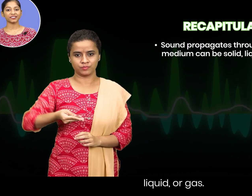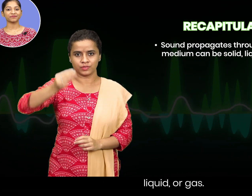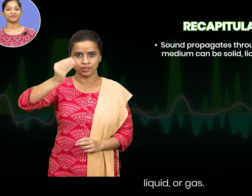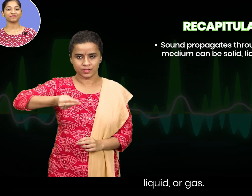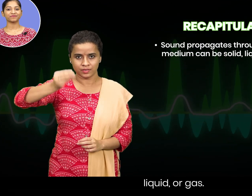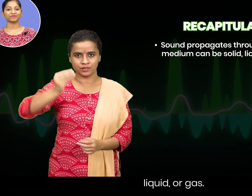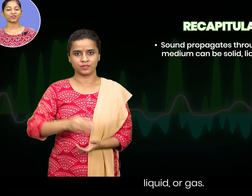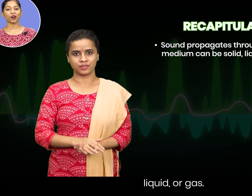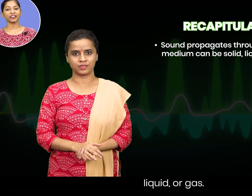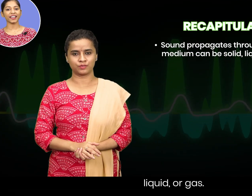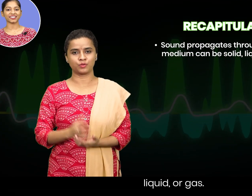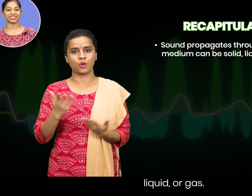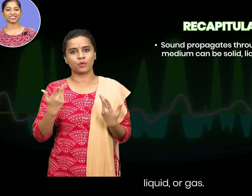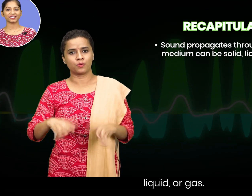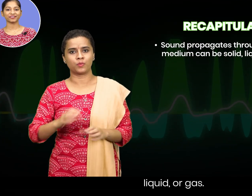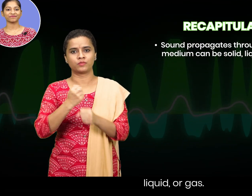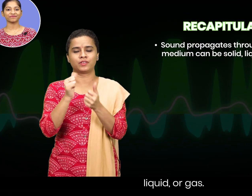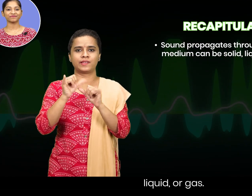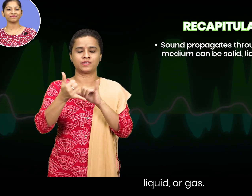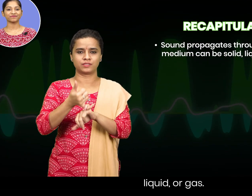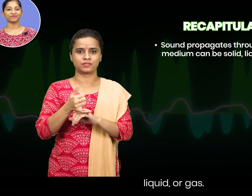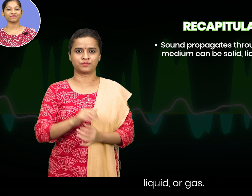liquid or gas.